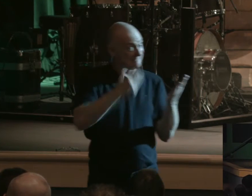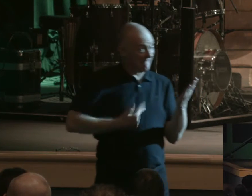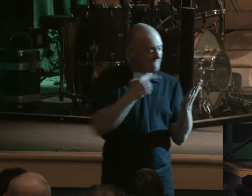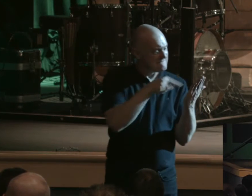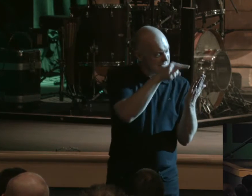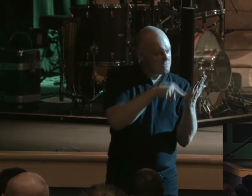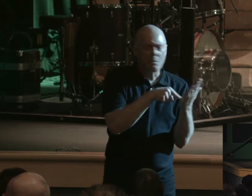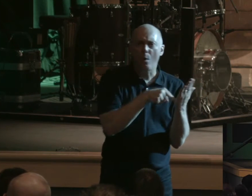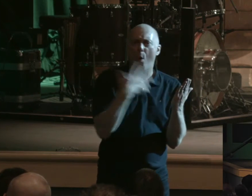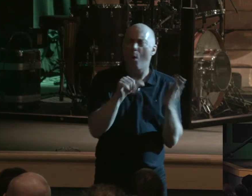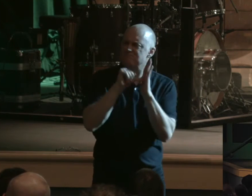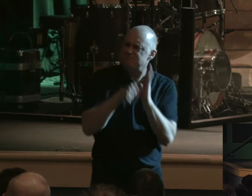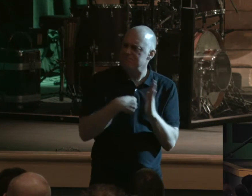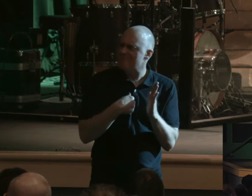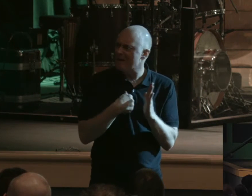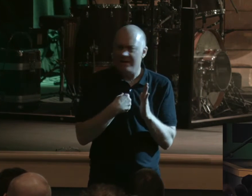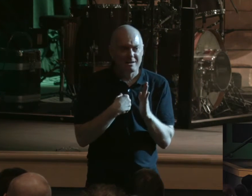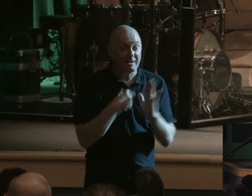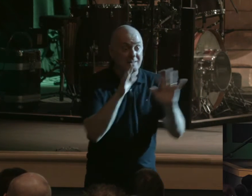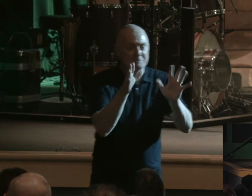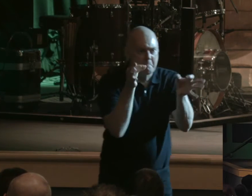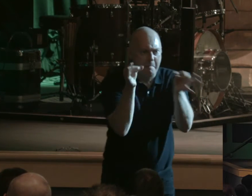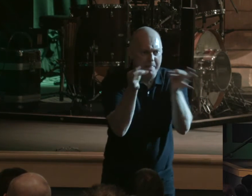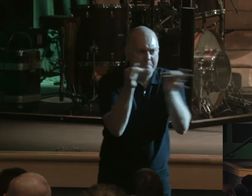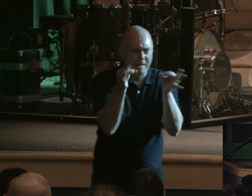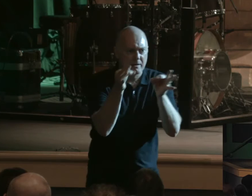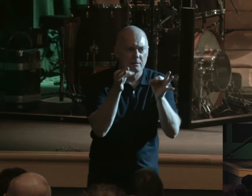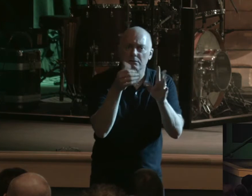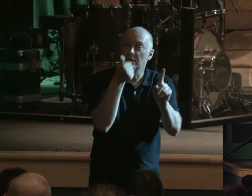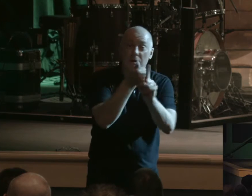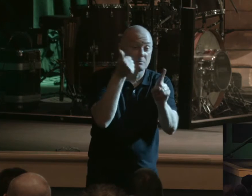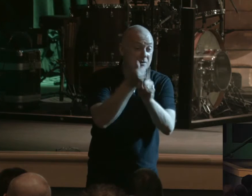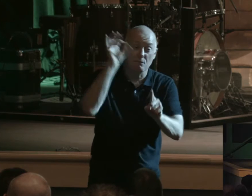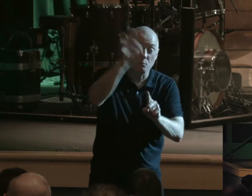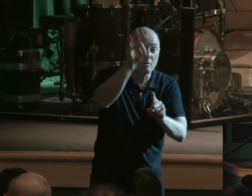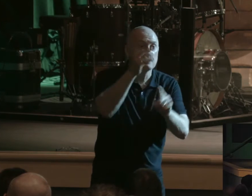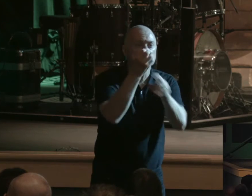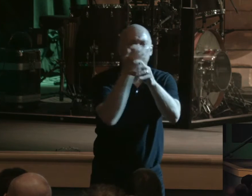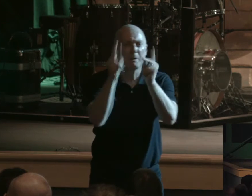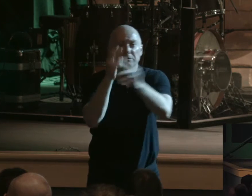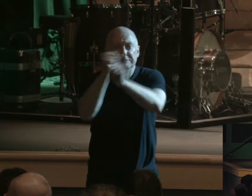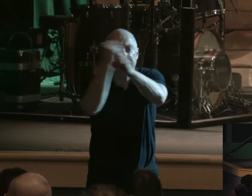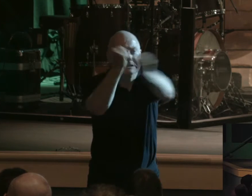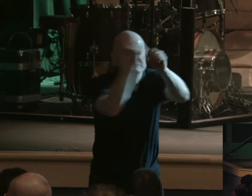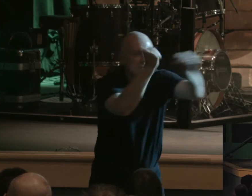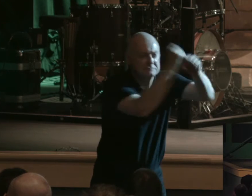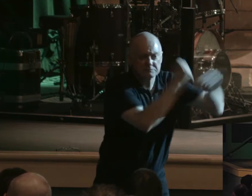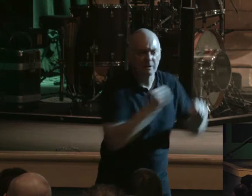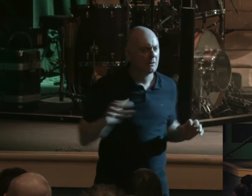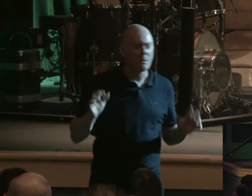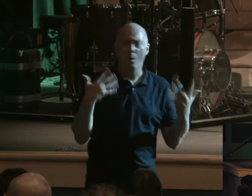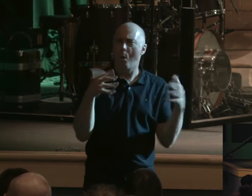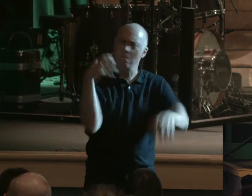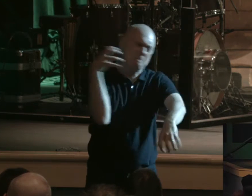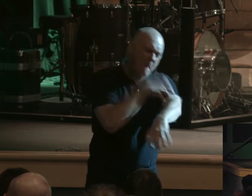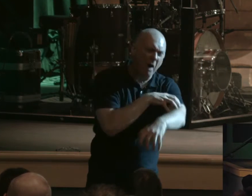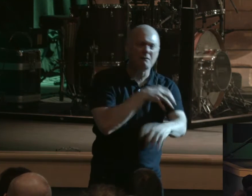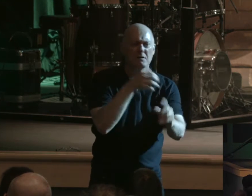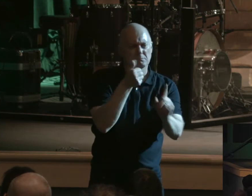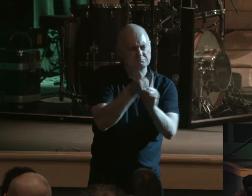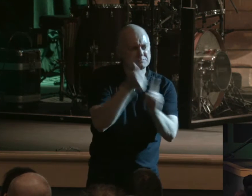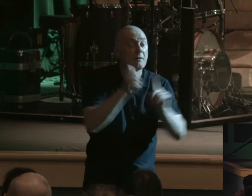ago. I was so impacted by it. Now, he was one of the most fruitful preachers ever, okay? Like, ever. I was so powerfully